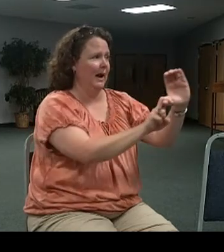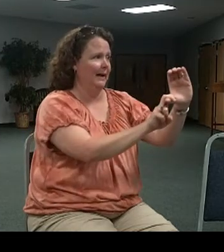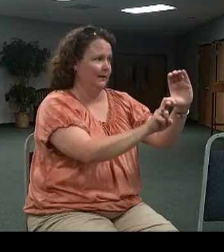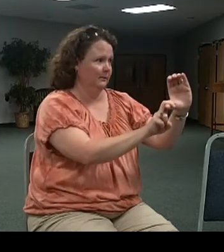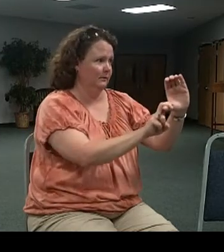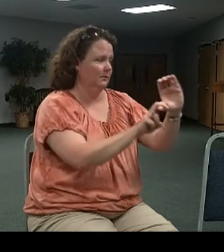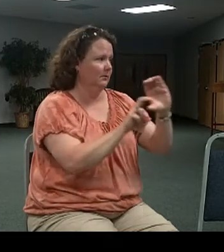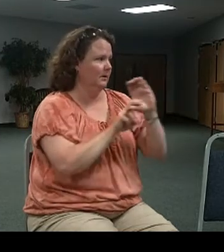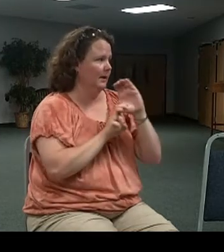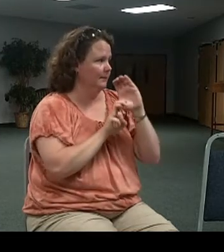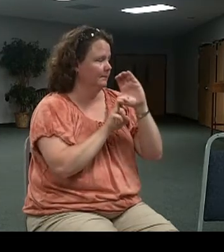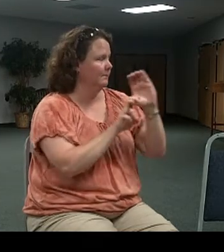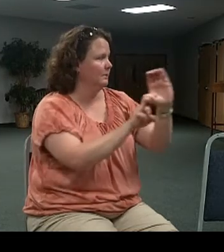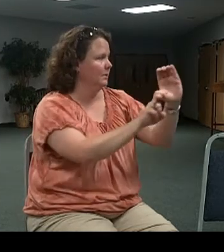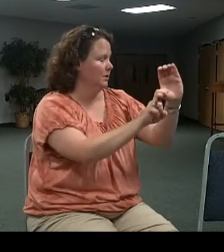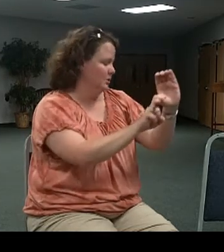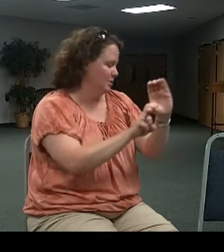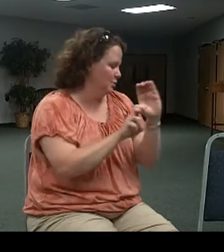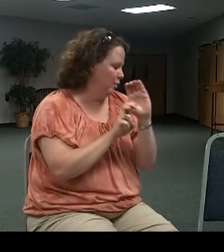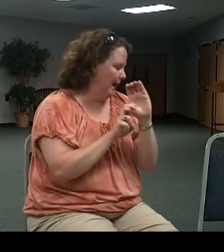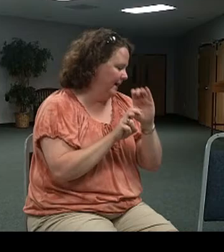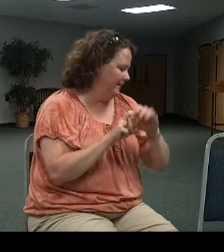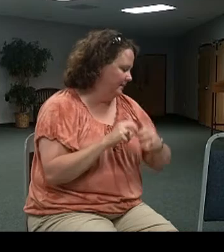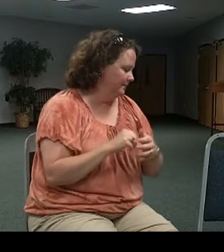riding. Okay. So to ride.